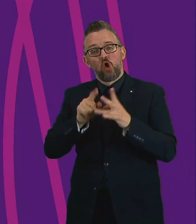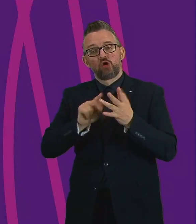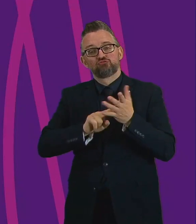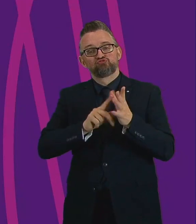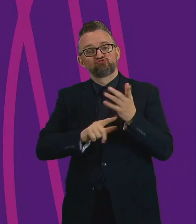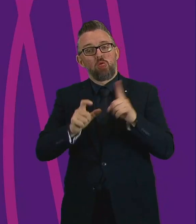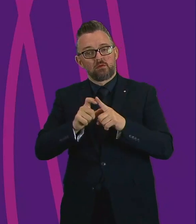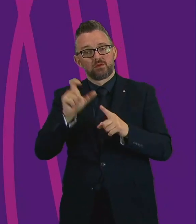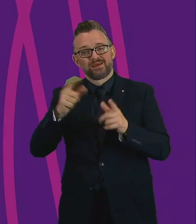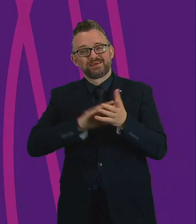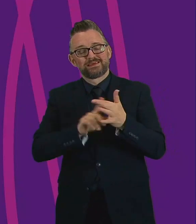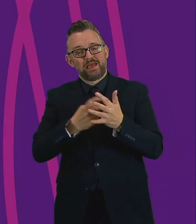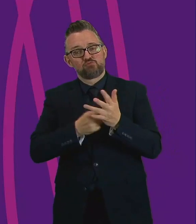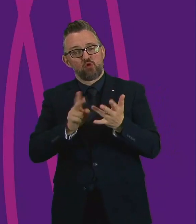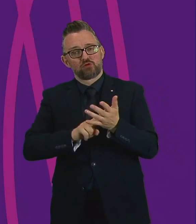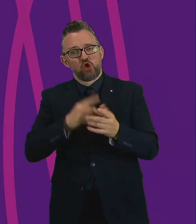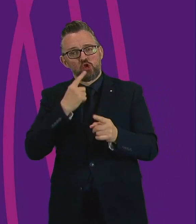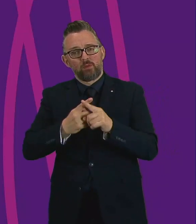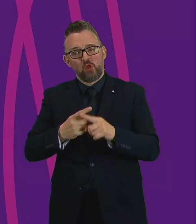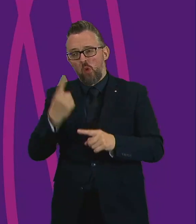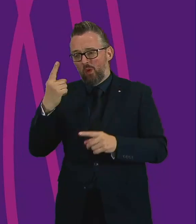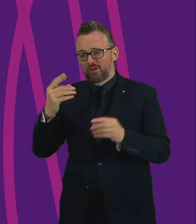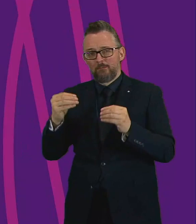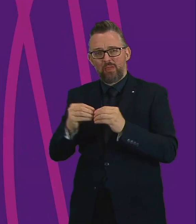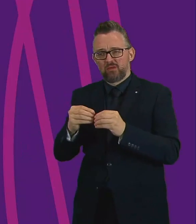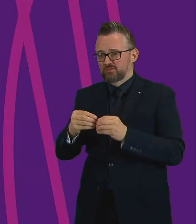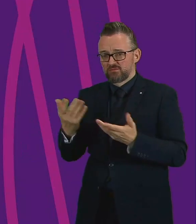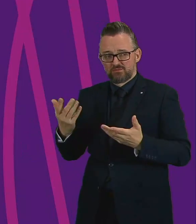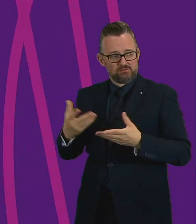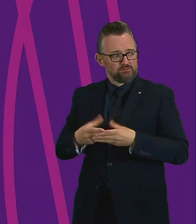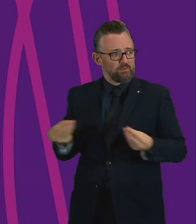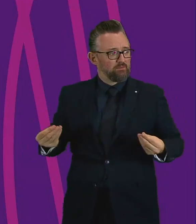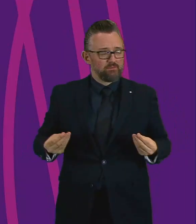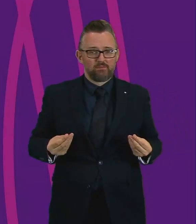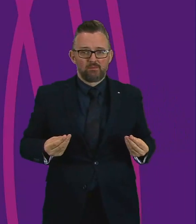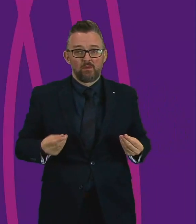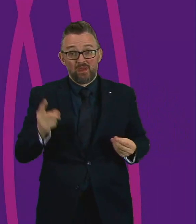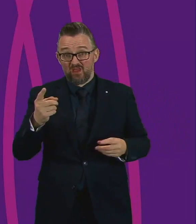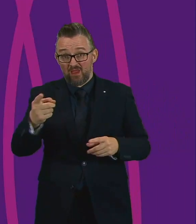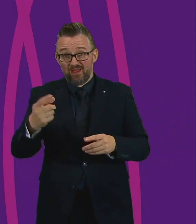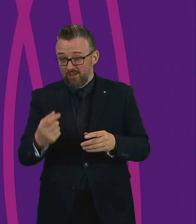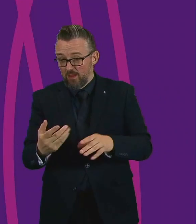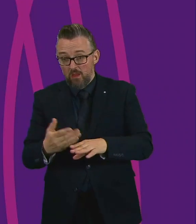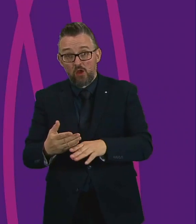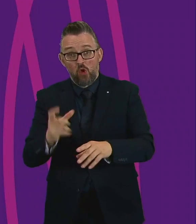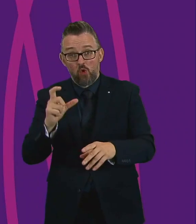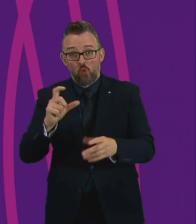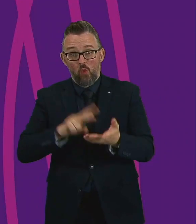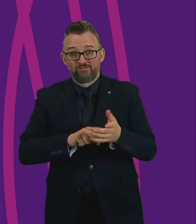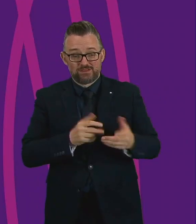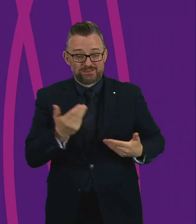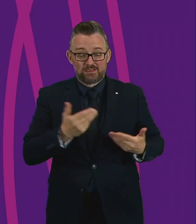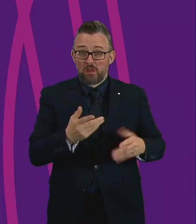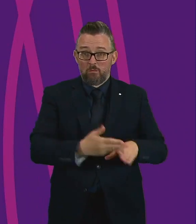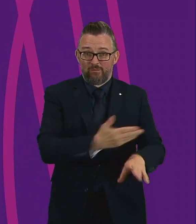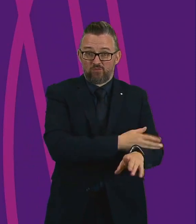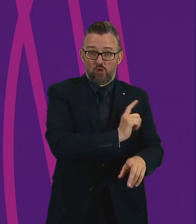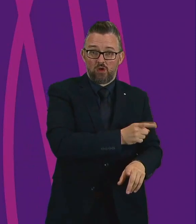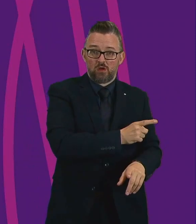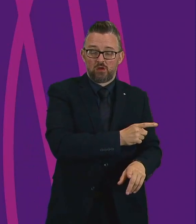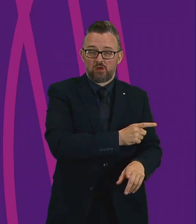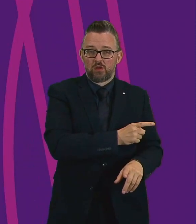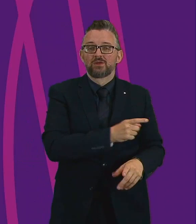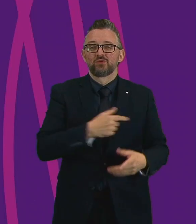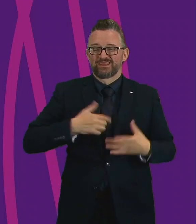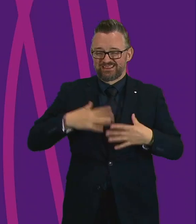talked about the £1 billion black hole, and that happened before COVID-19. So we need to look at flexibility